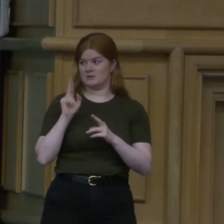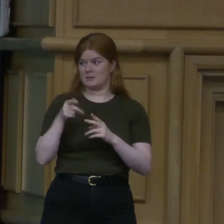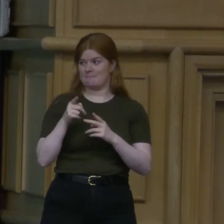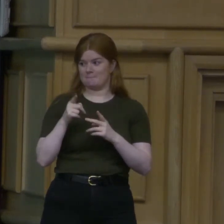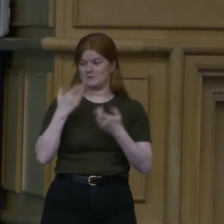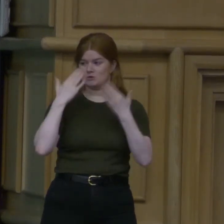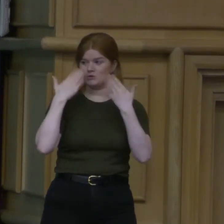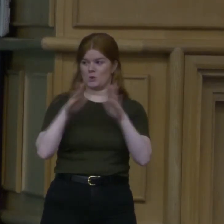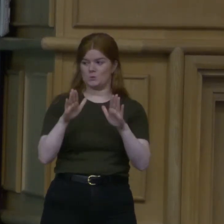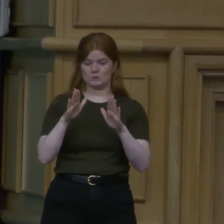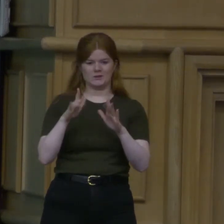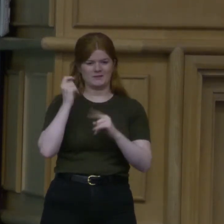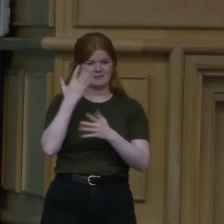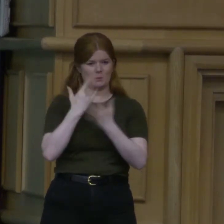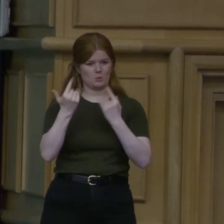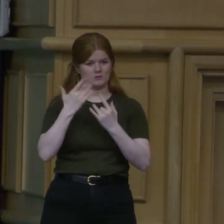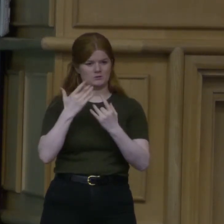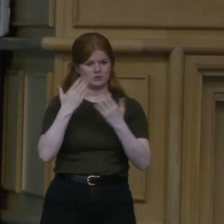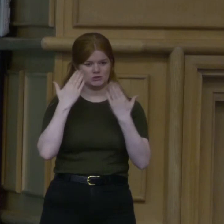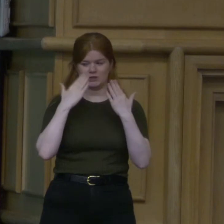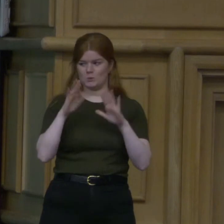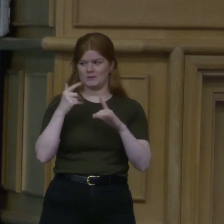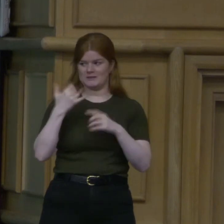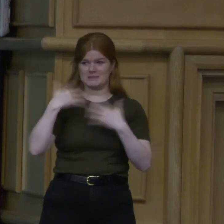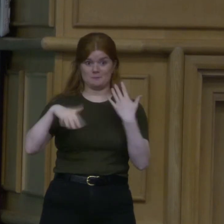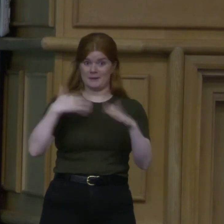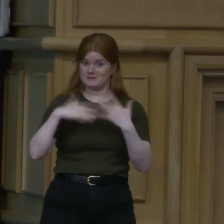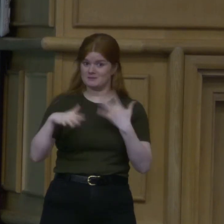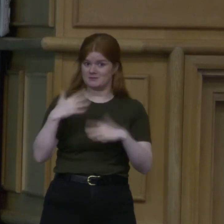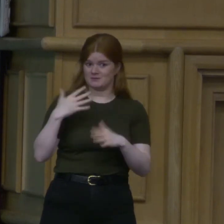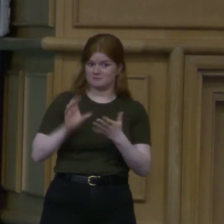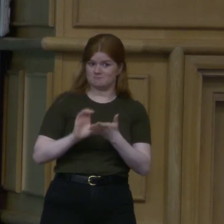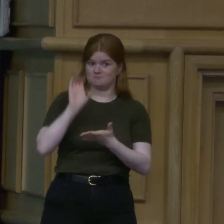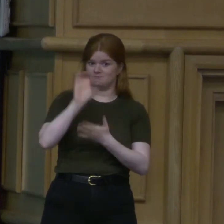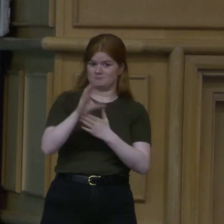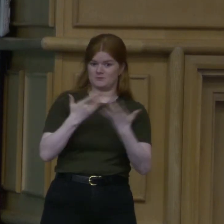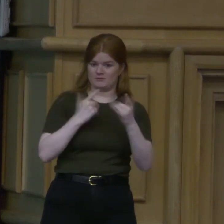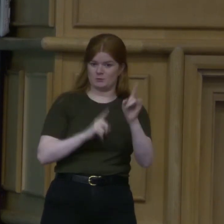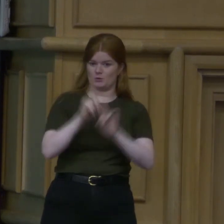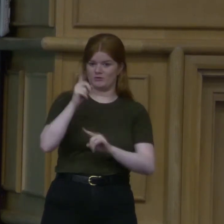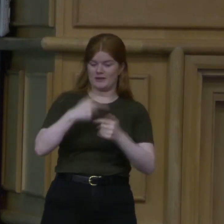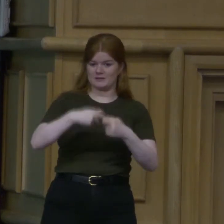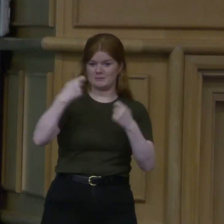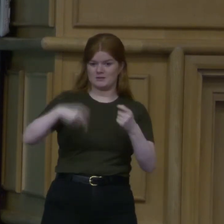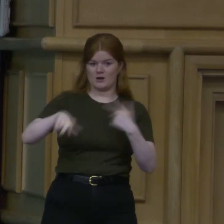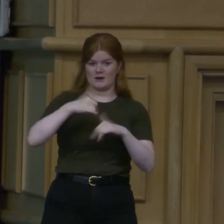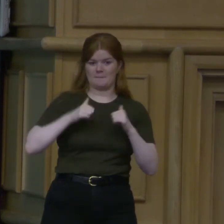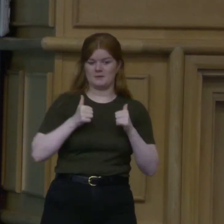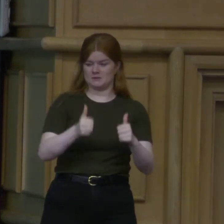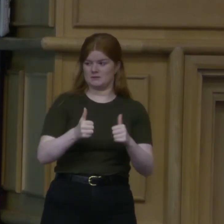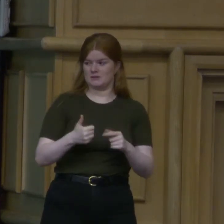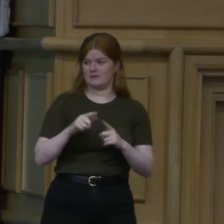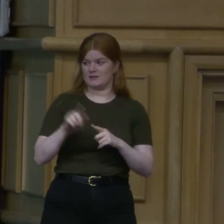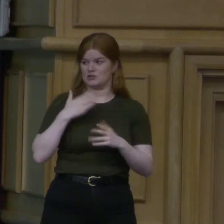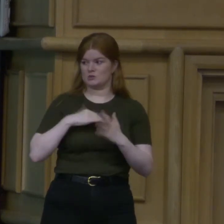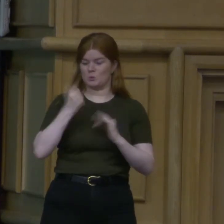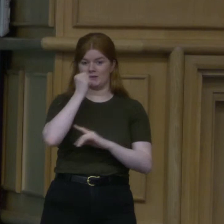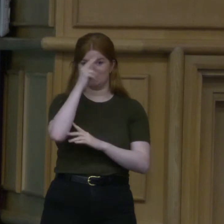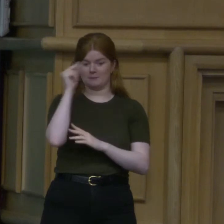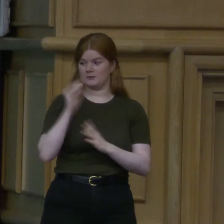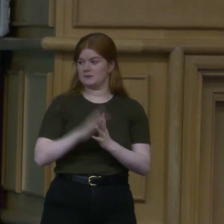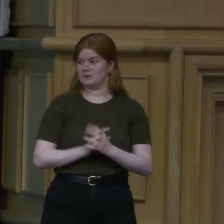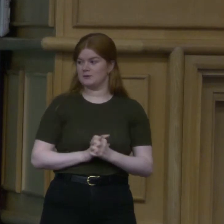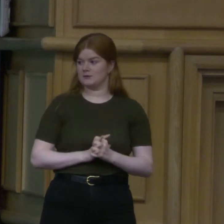illustrates, I think someone made a point earlier, the expensive nature of improving and expanding our capability. And that's just one example